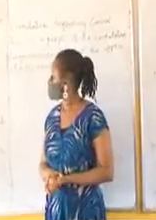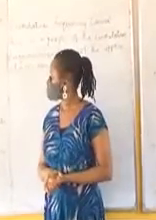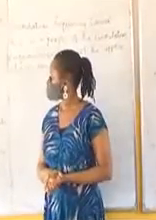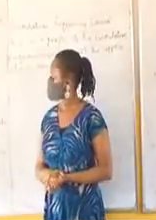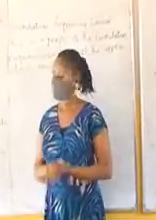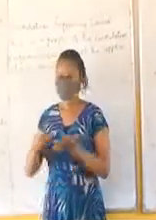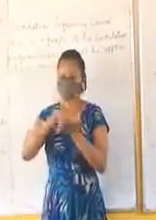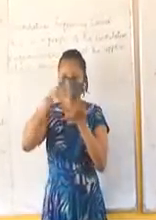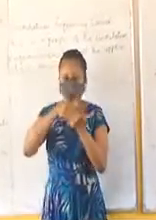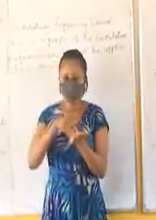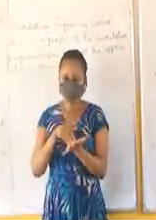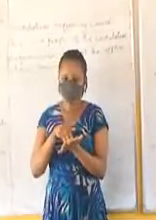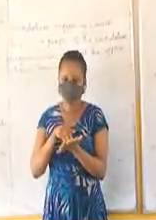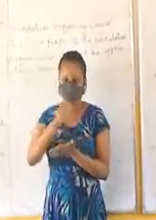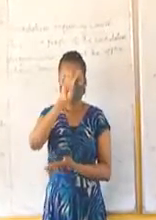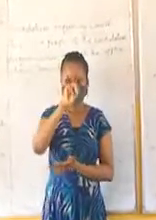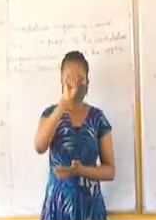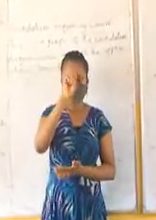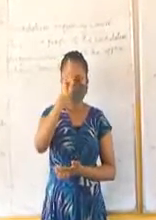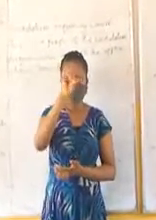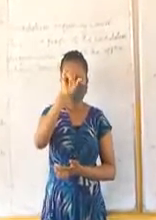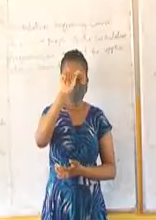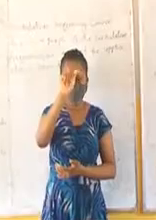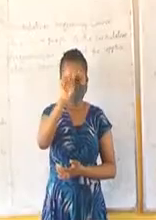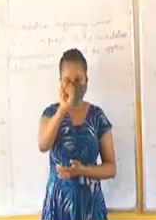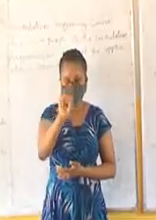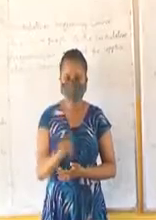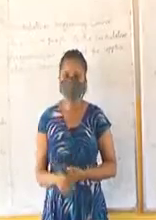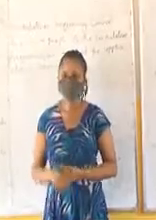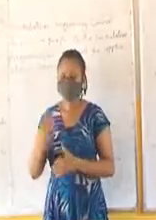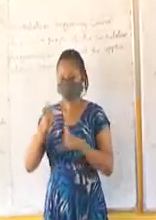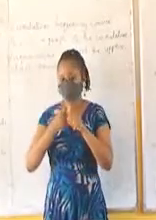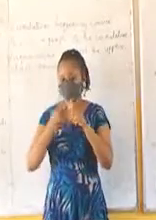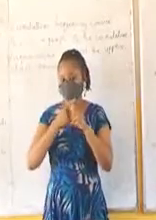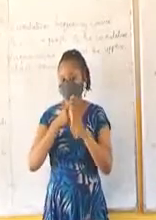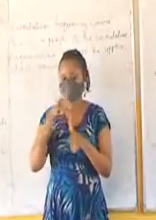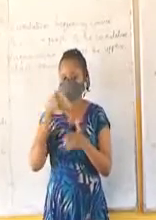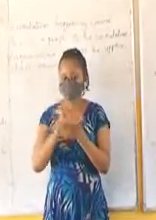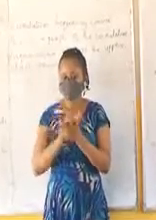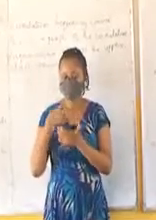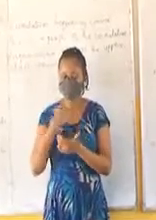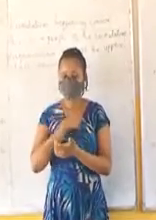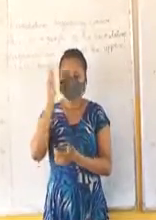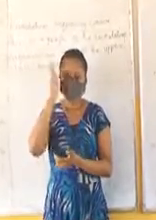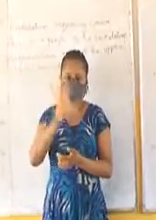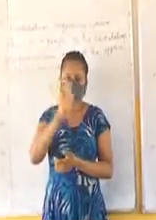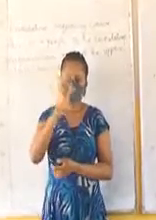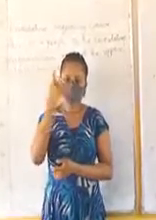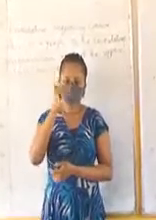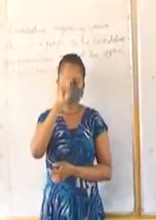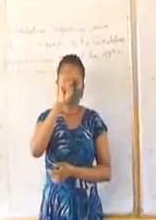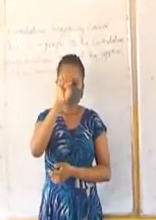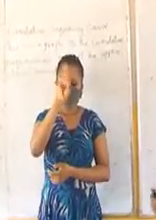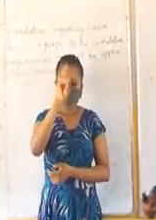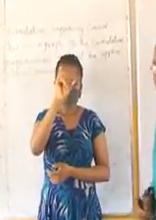The median. The first one says we should find the median from our graph. What is